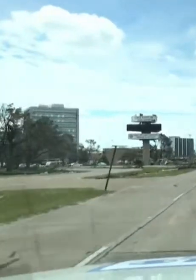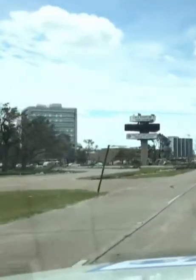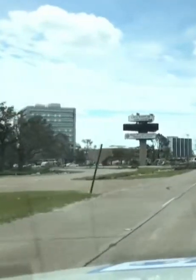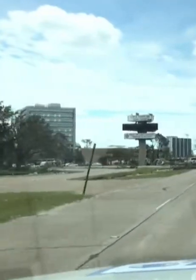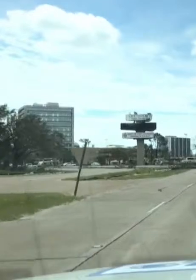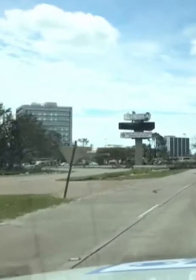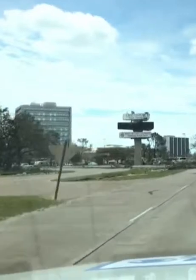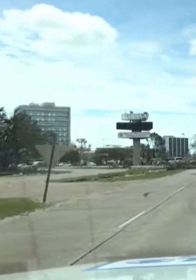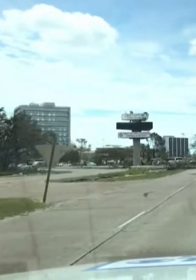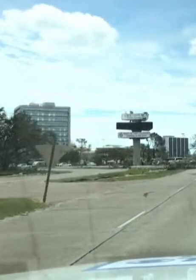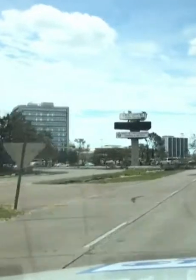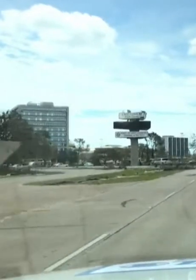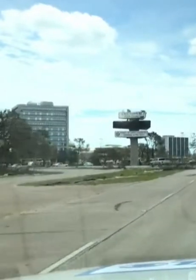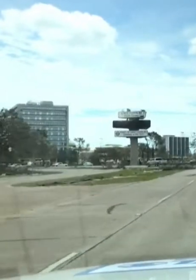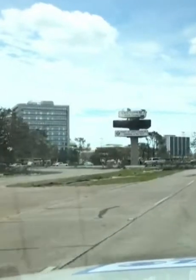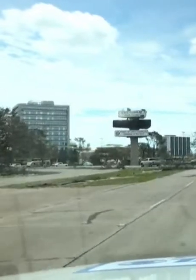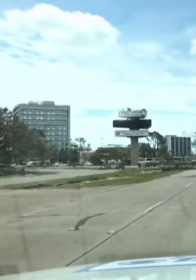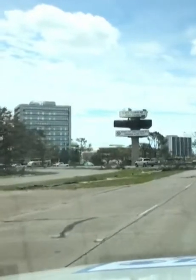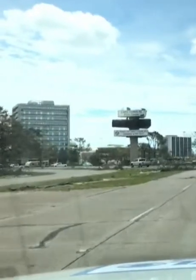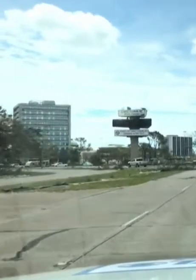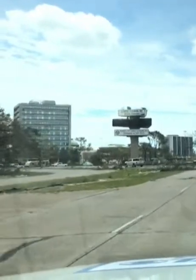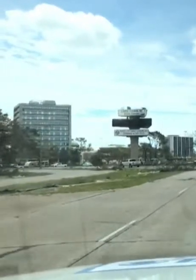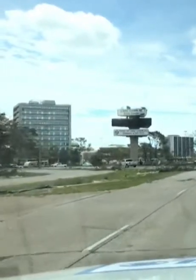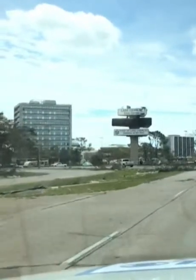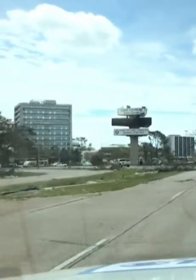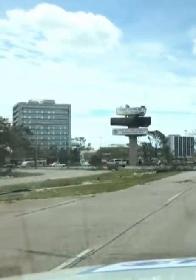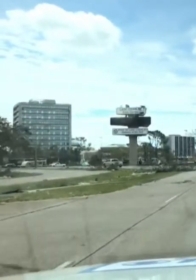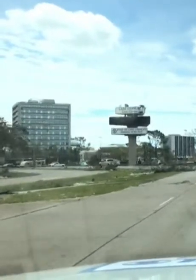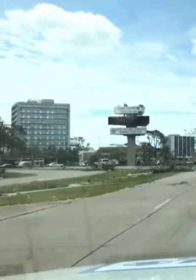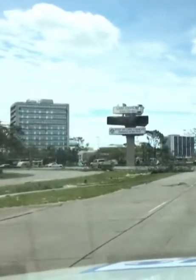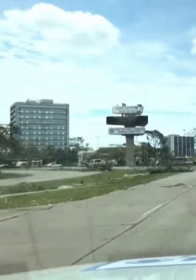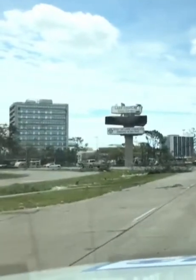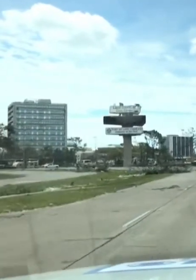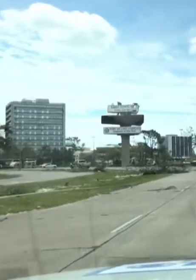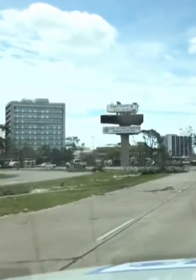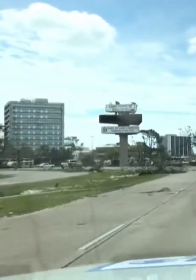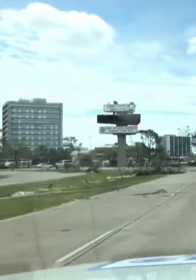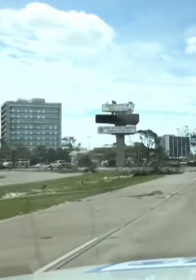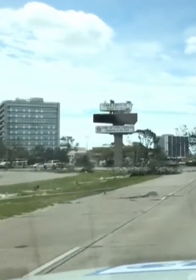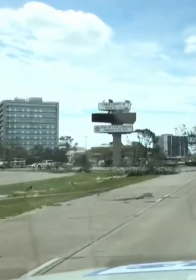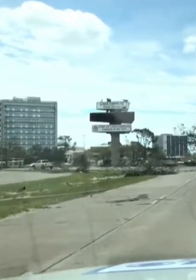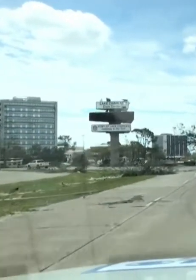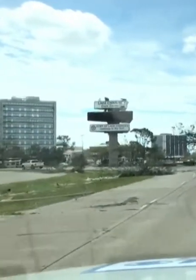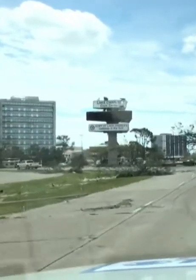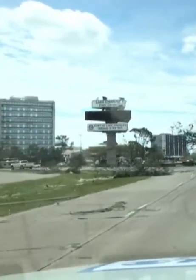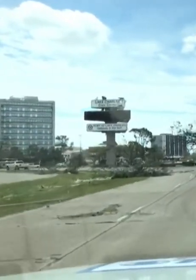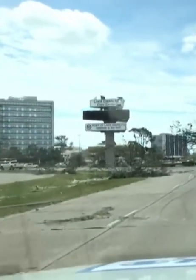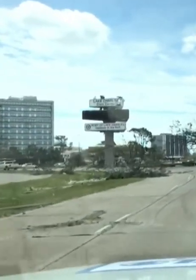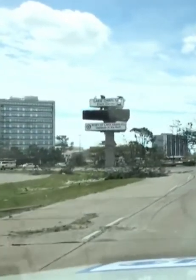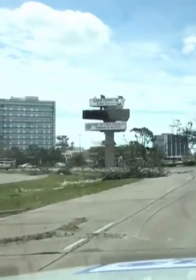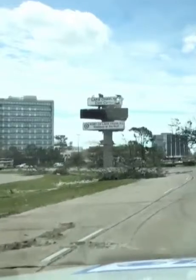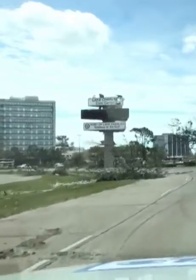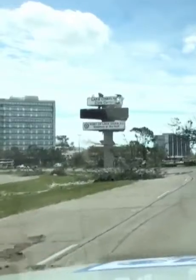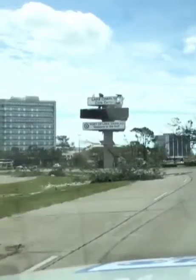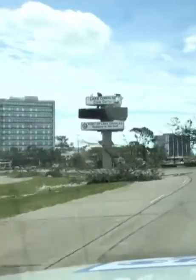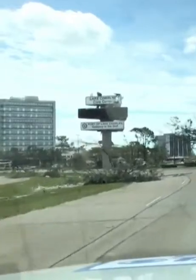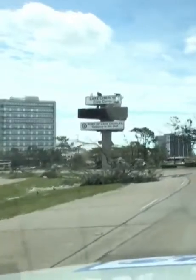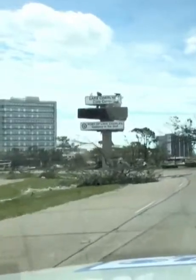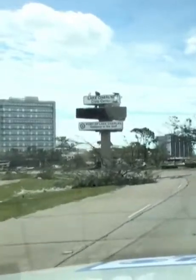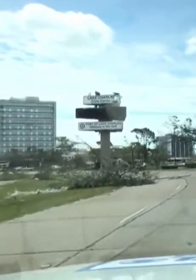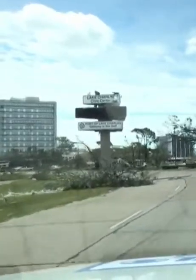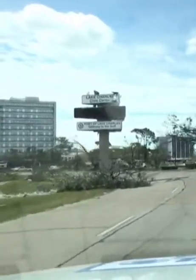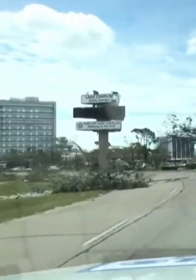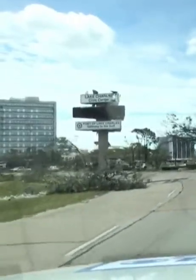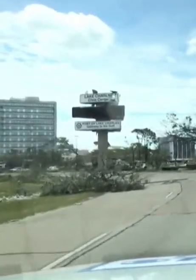terms of its wind strength and the tornadic activity that was going through there. through this area.